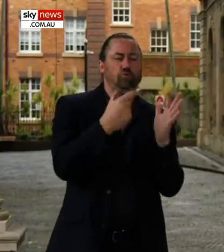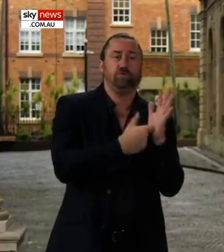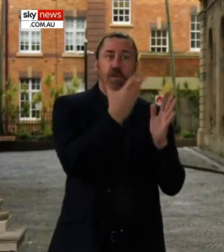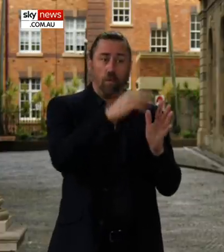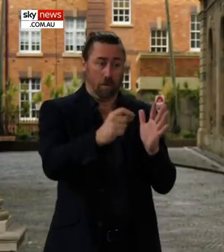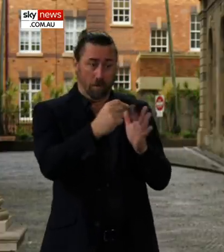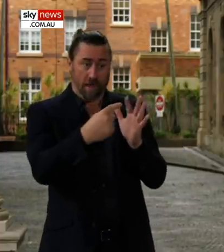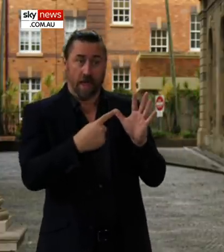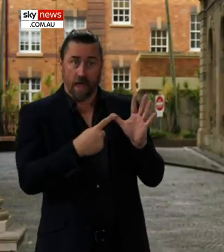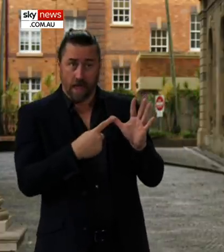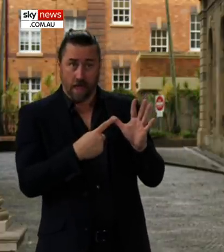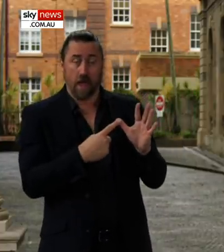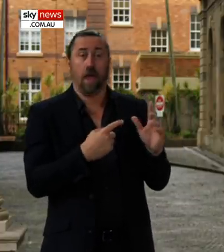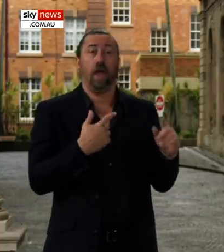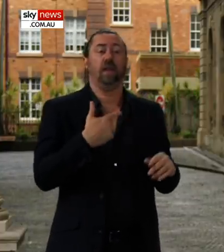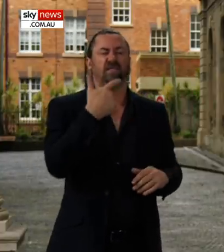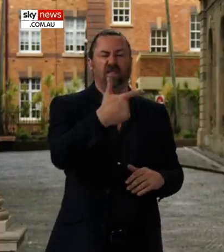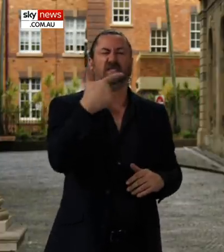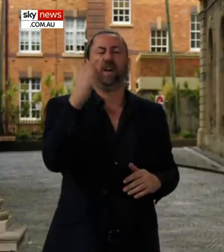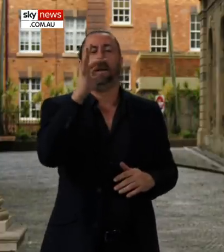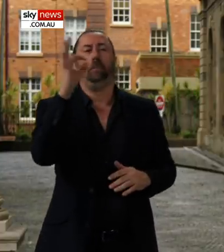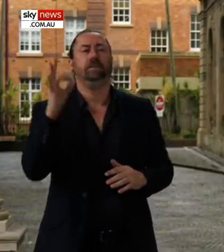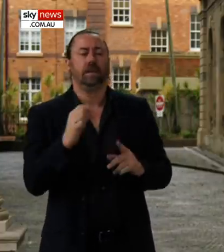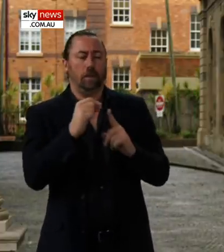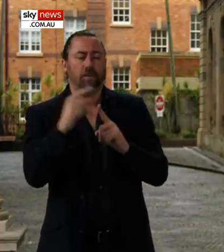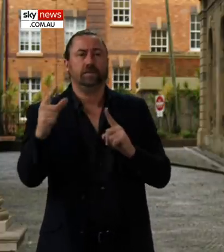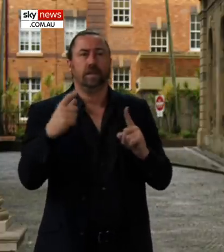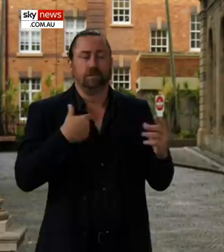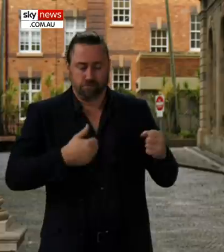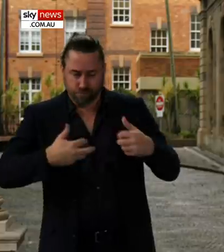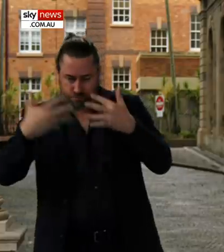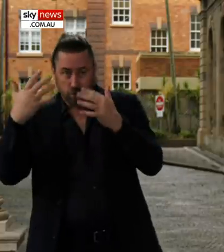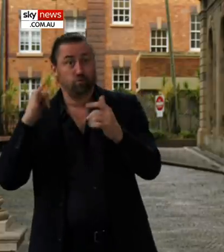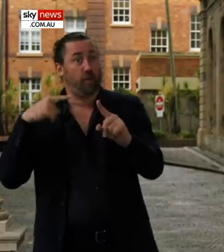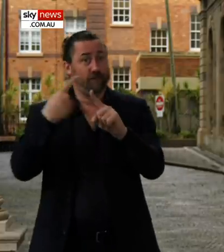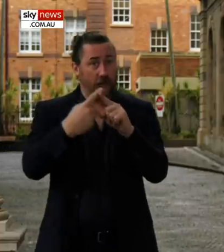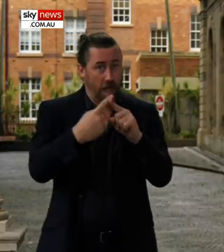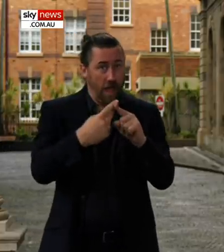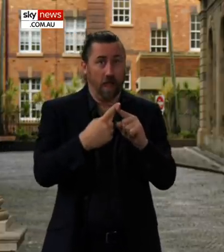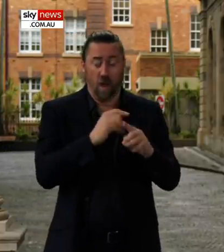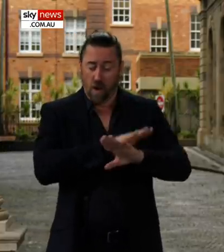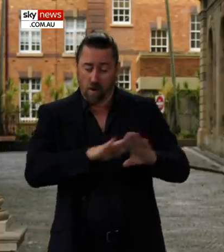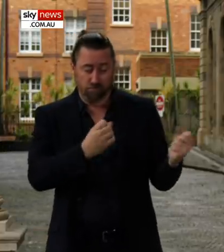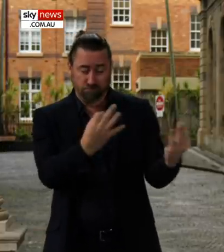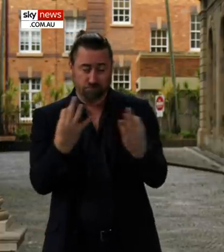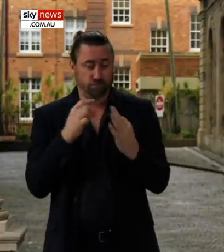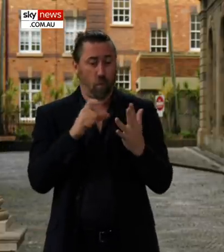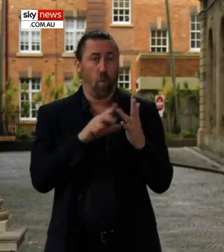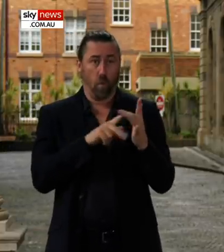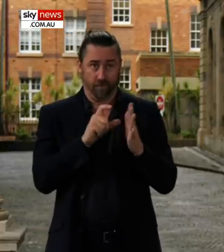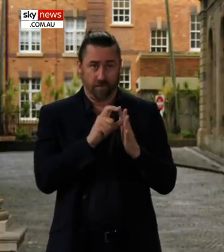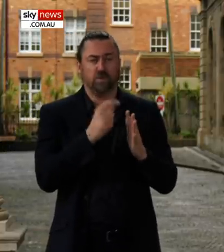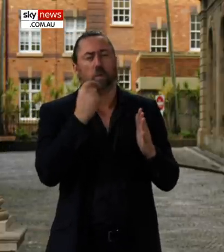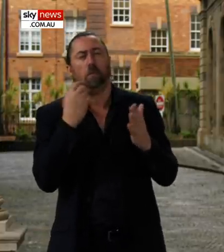have back so far, 77% of the results all show negative. Of the staff that